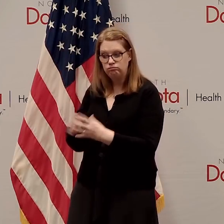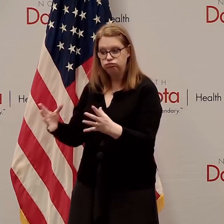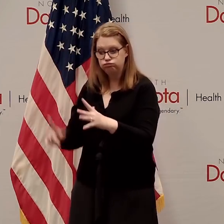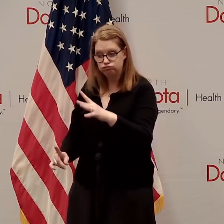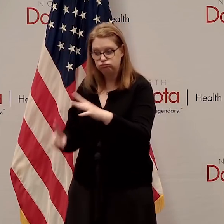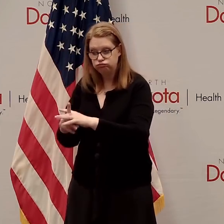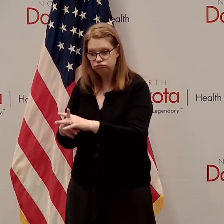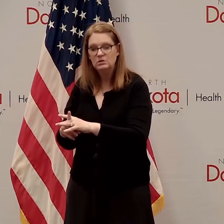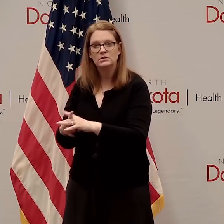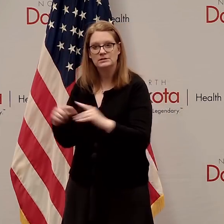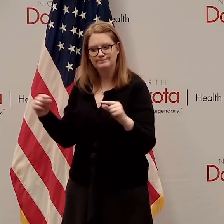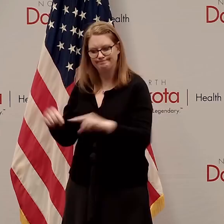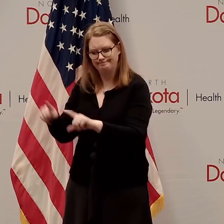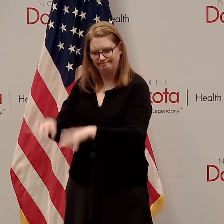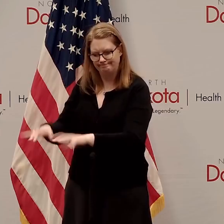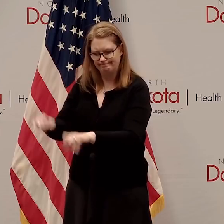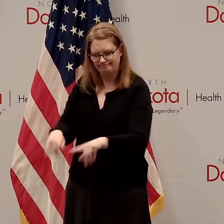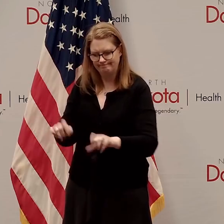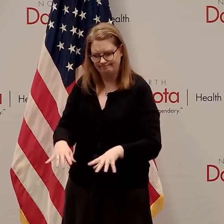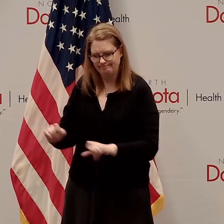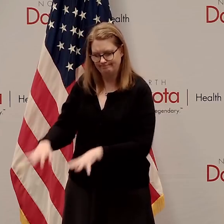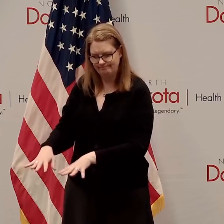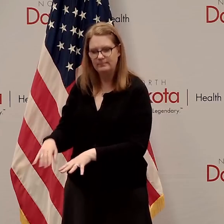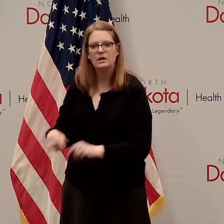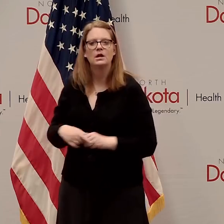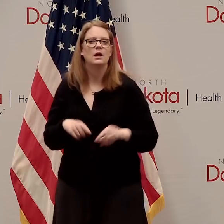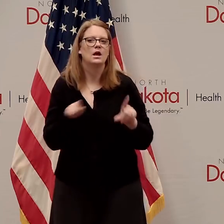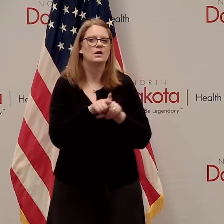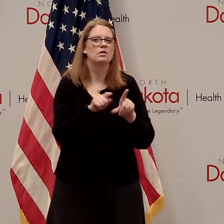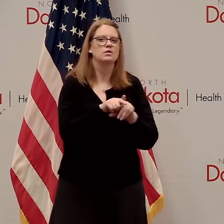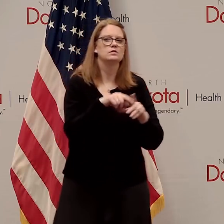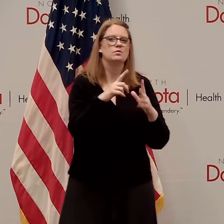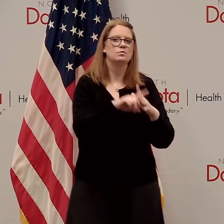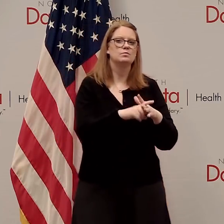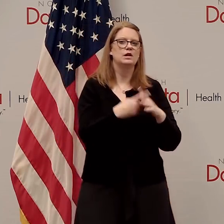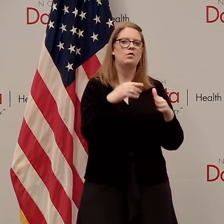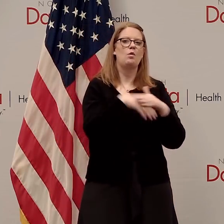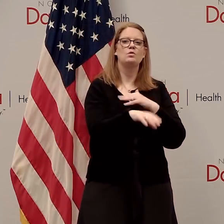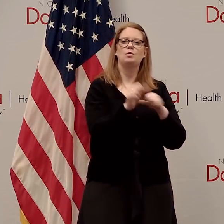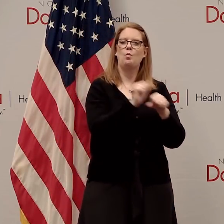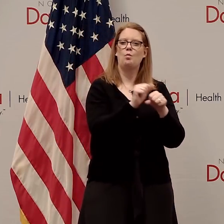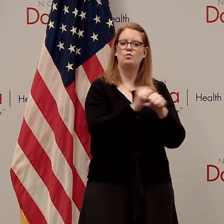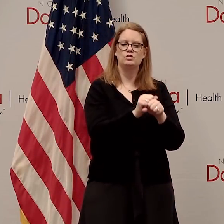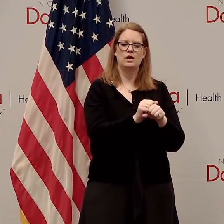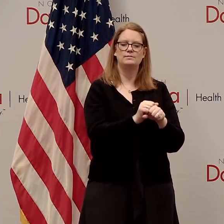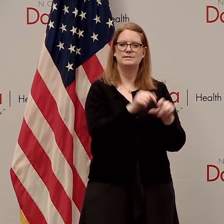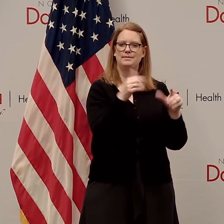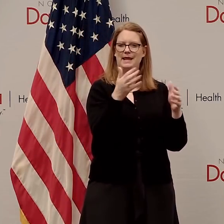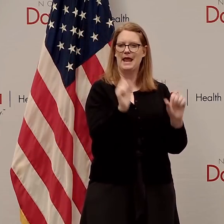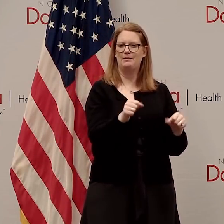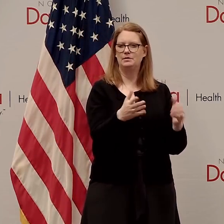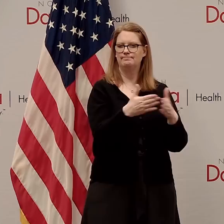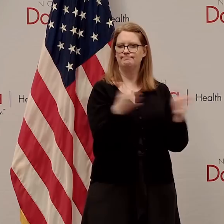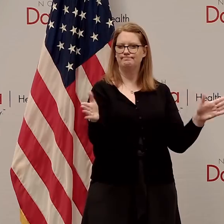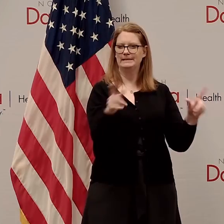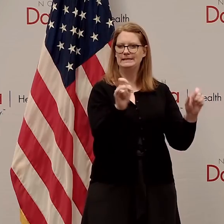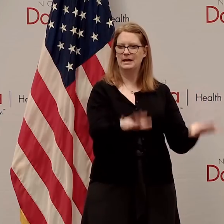and we also want to be ready to roll when we go into workplaces. I think it was announced